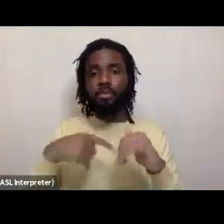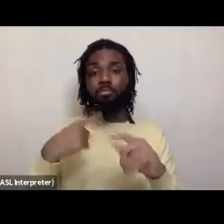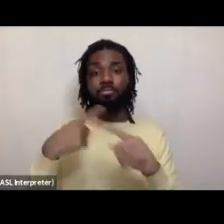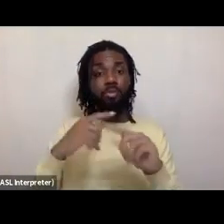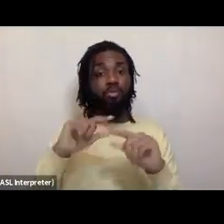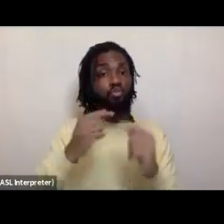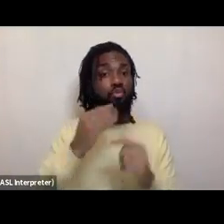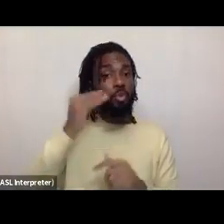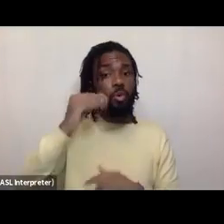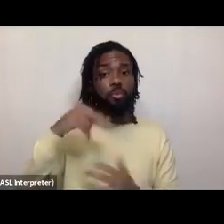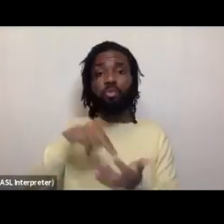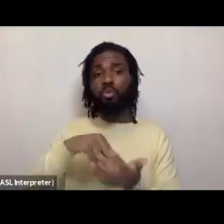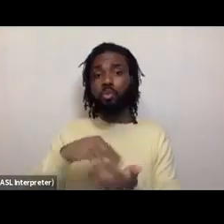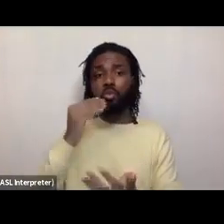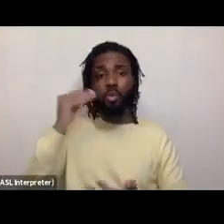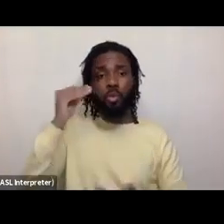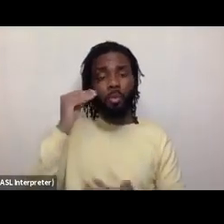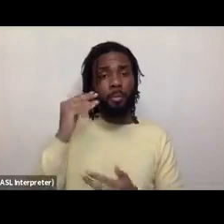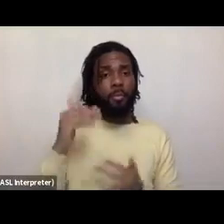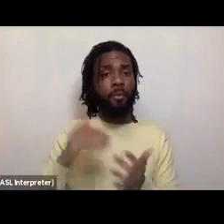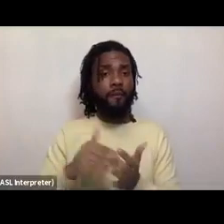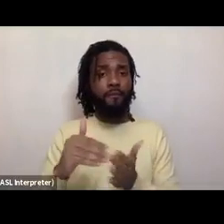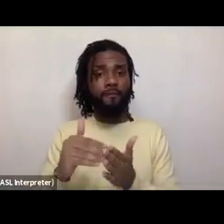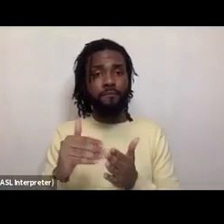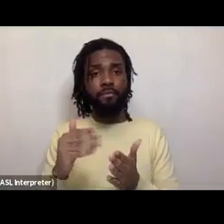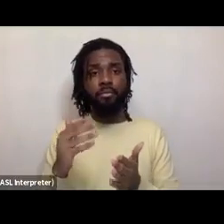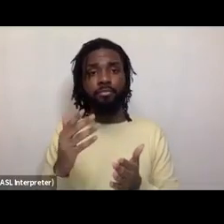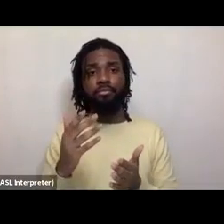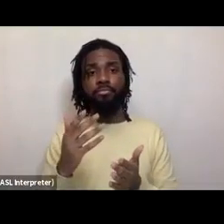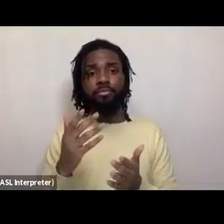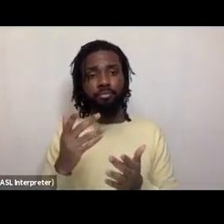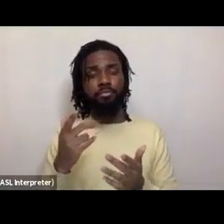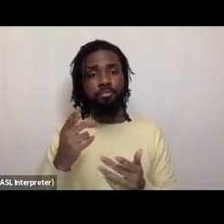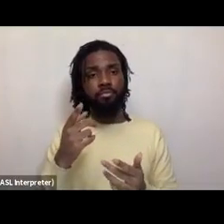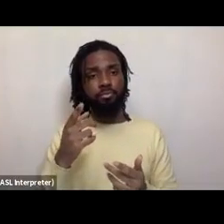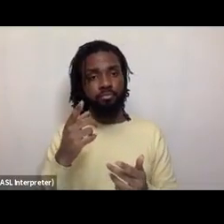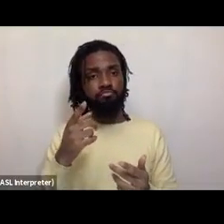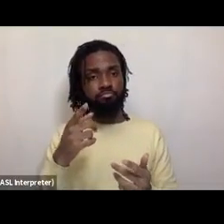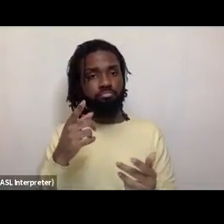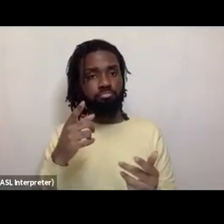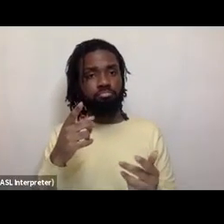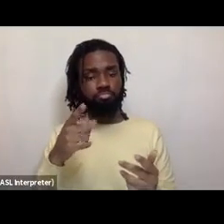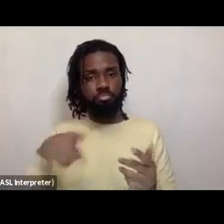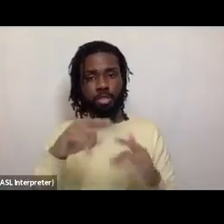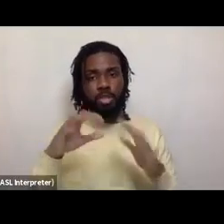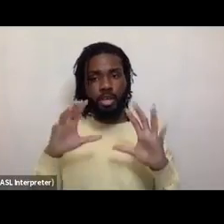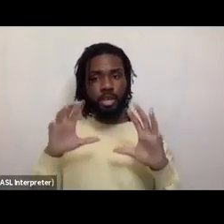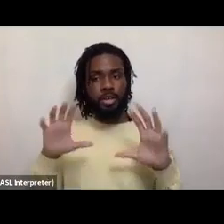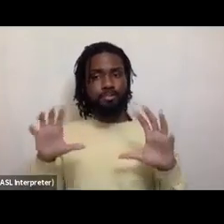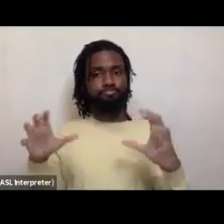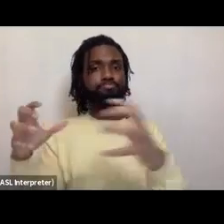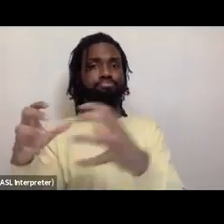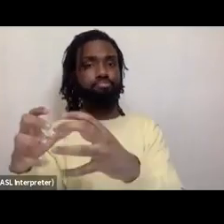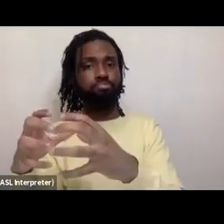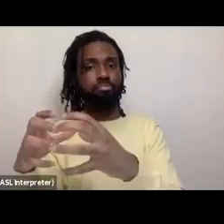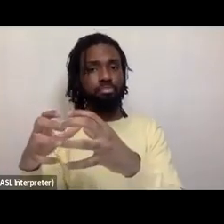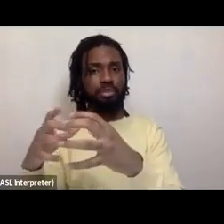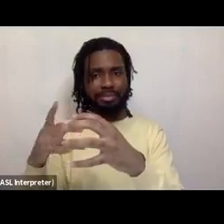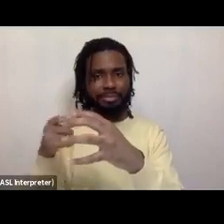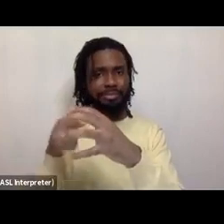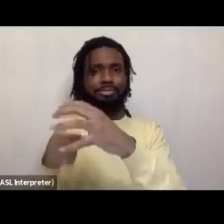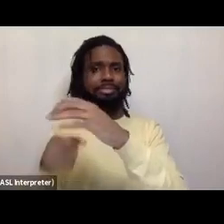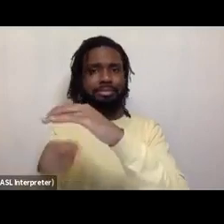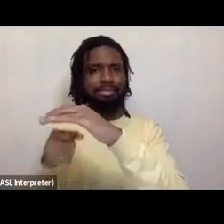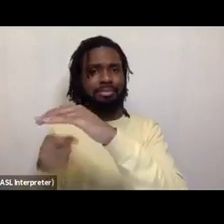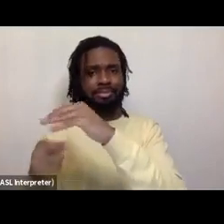nursing home facilities are often congregated in in thick places, and we see them now as